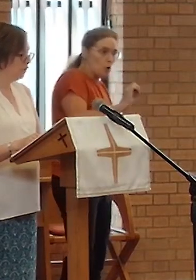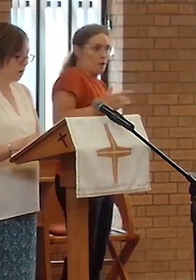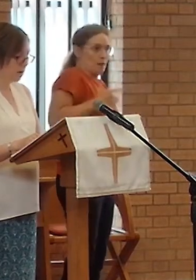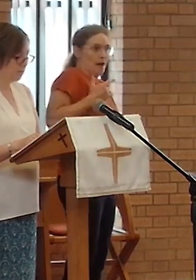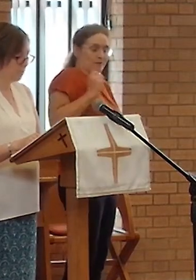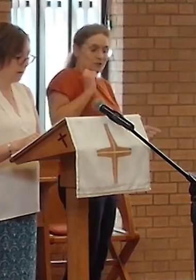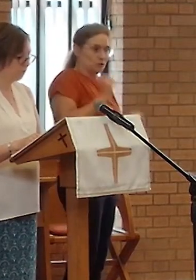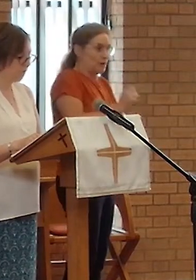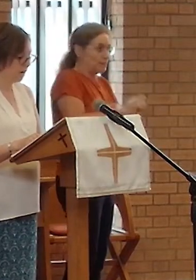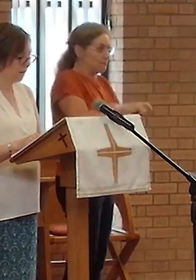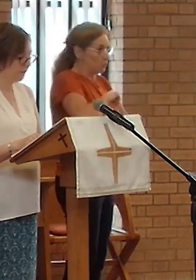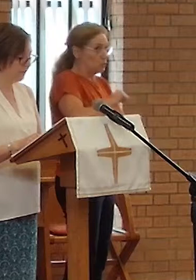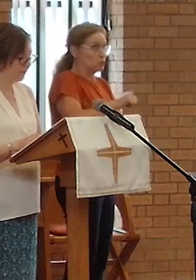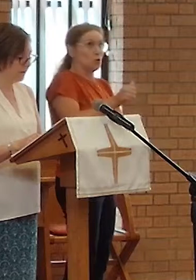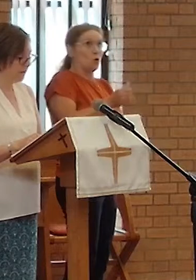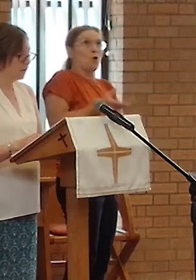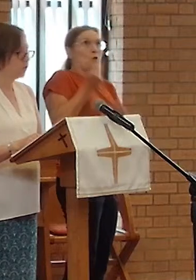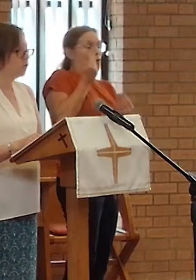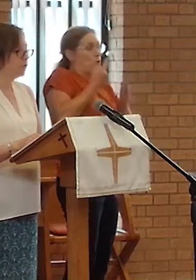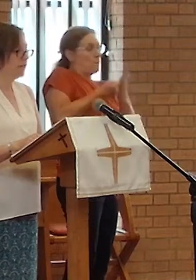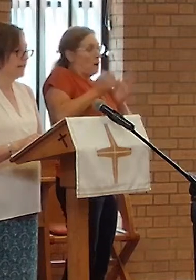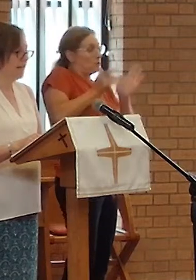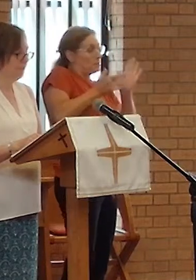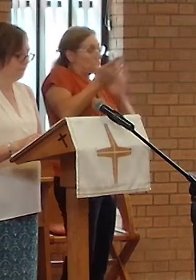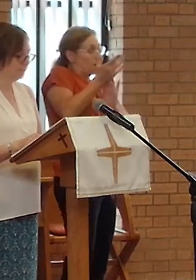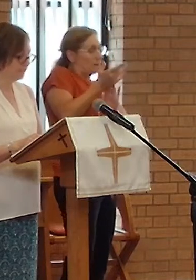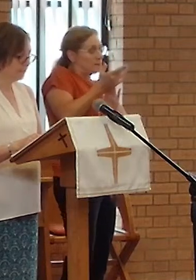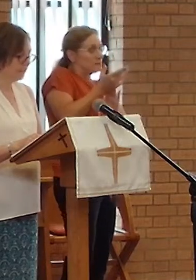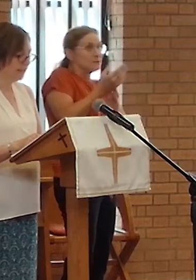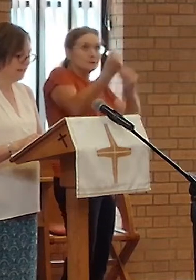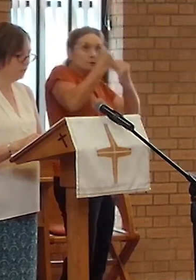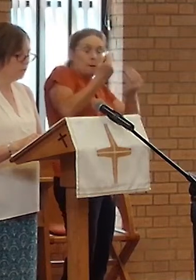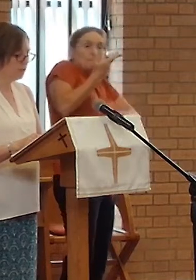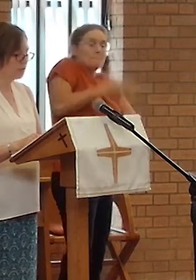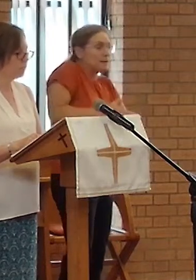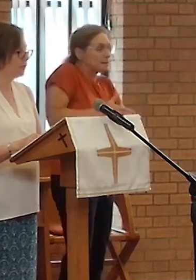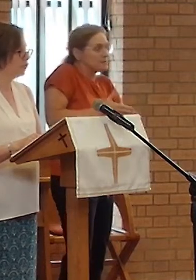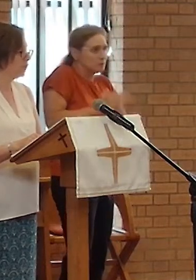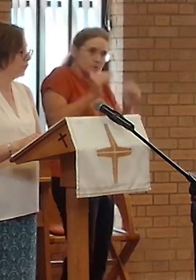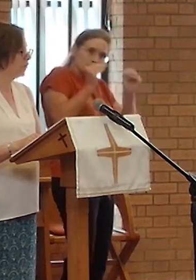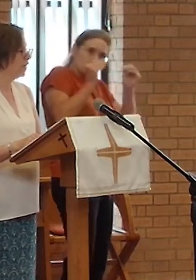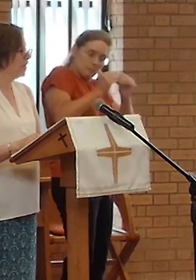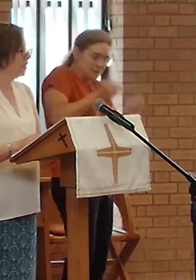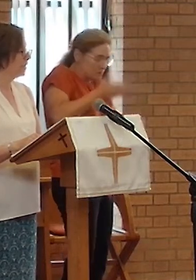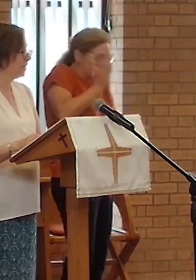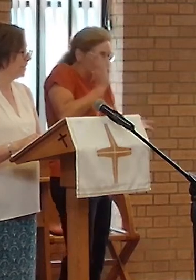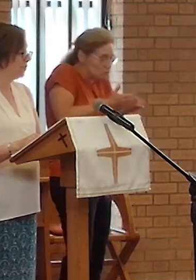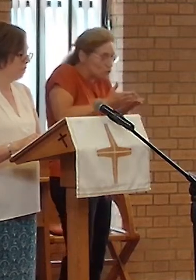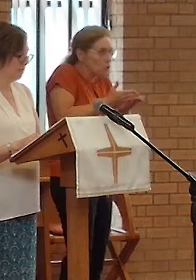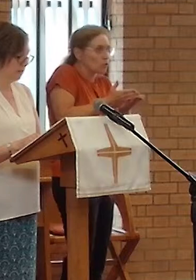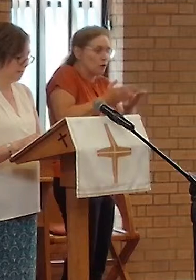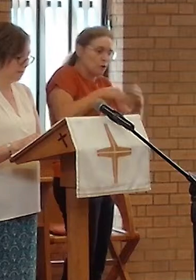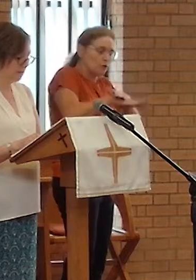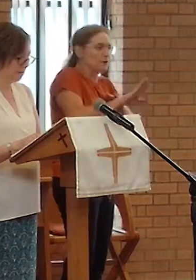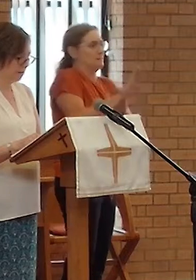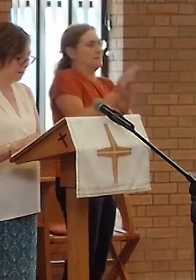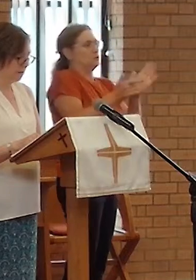you heard about Christ and were taught in him in accordance with the truth that is in